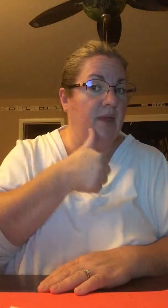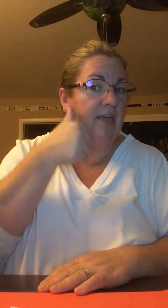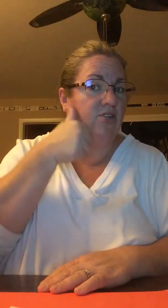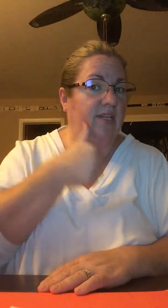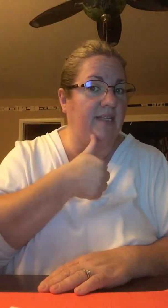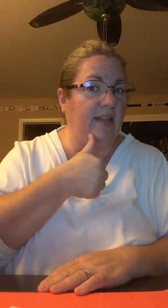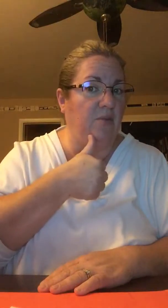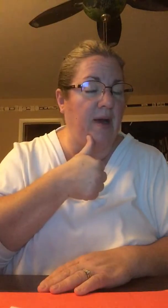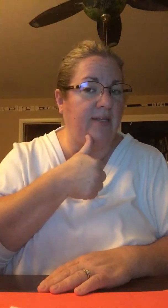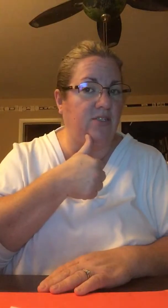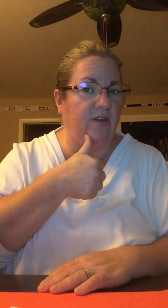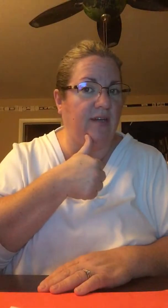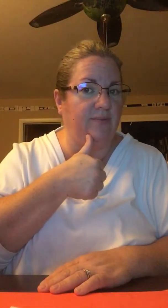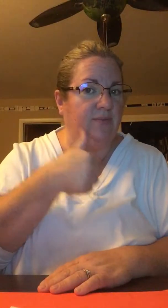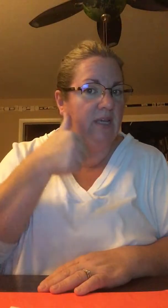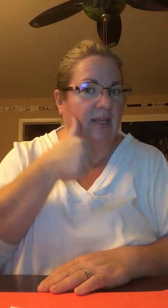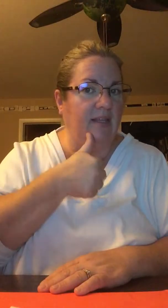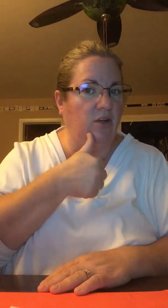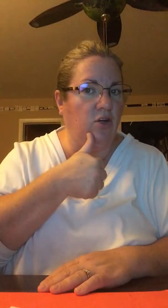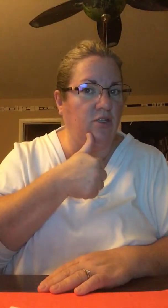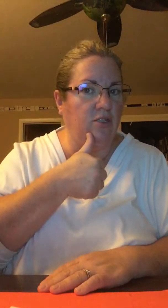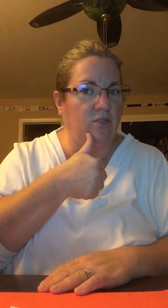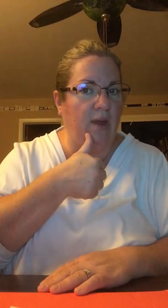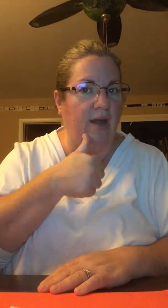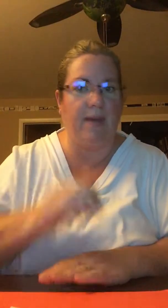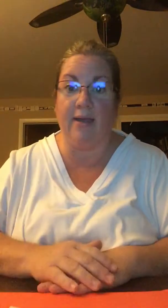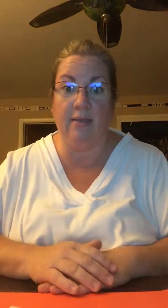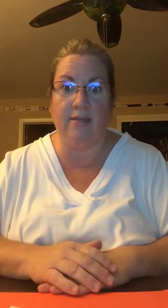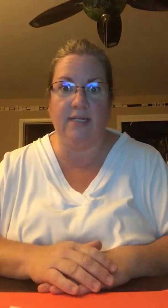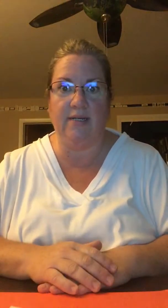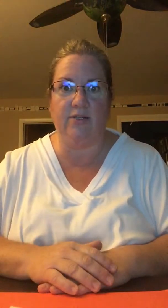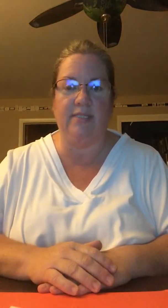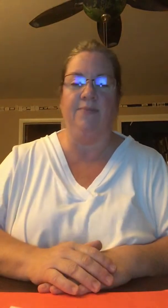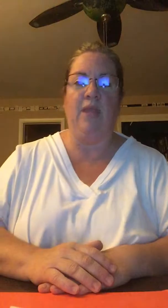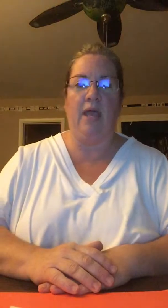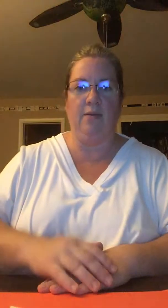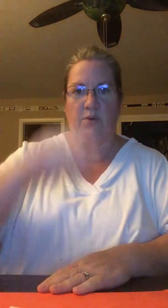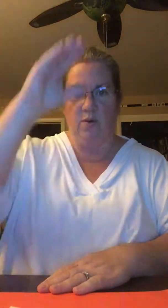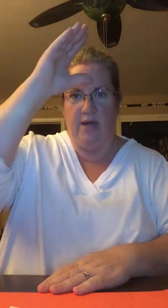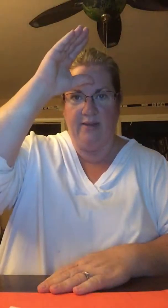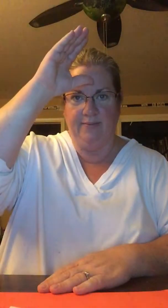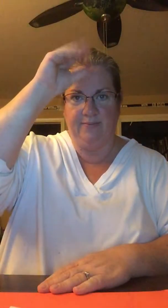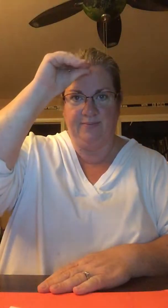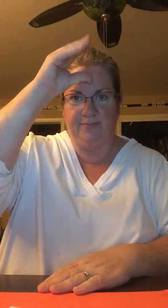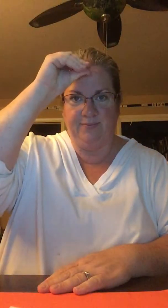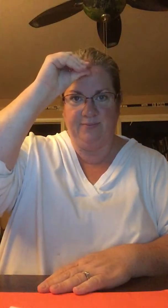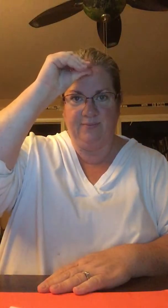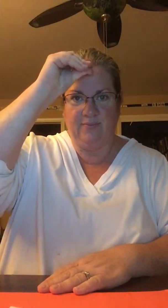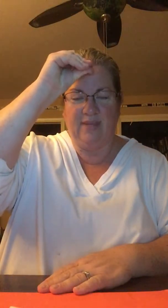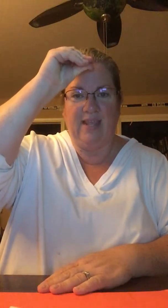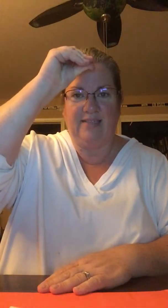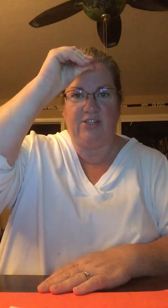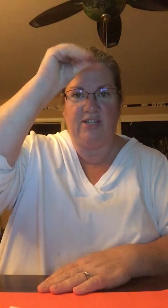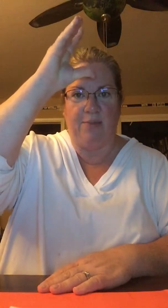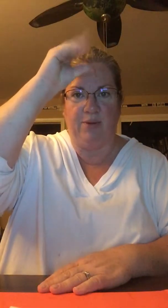and tracing that little bonnet string that the little girls used to wear back in the 1800s. And boy is touching that brim